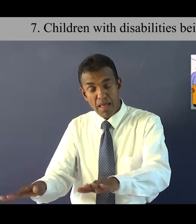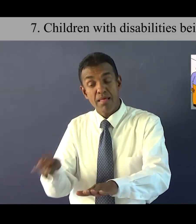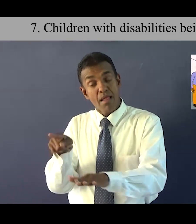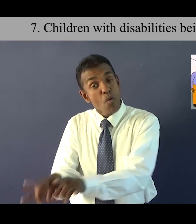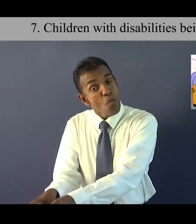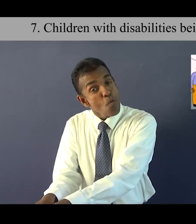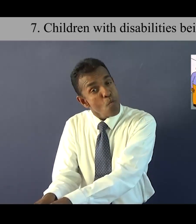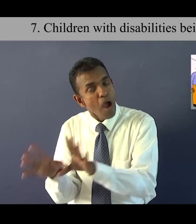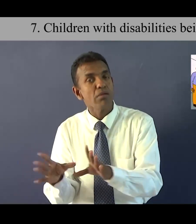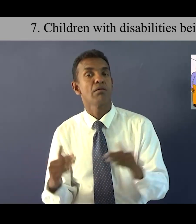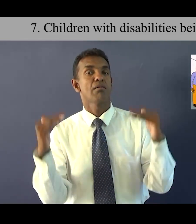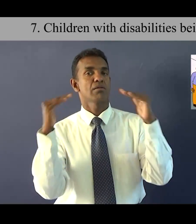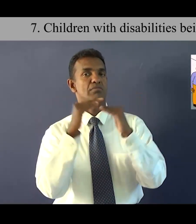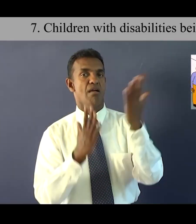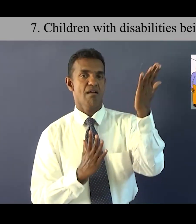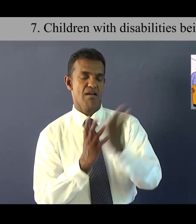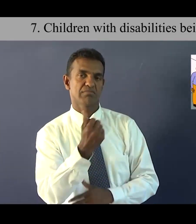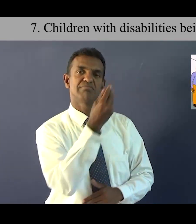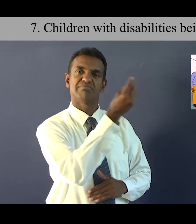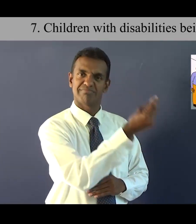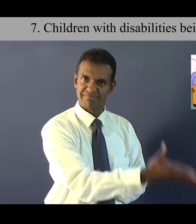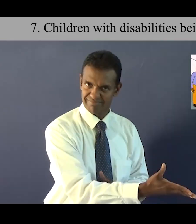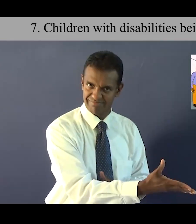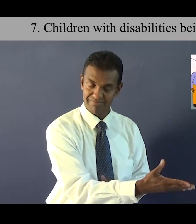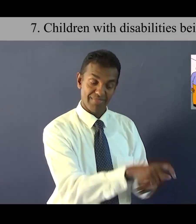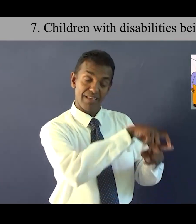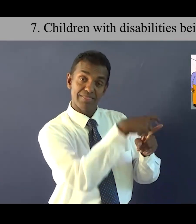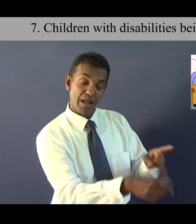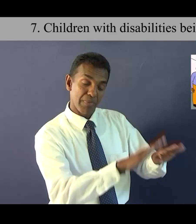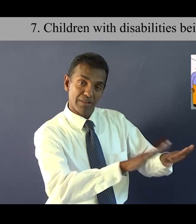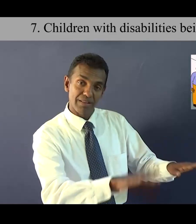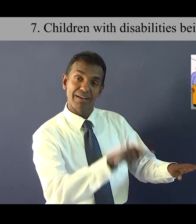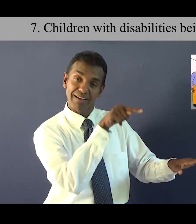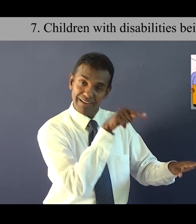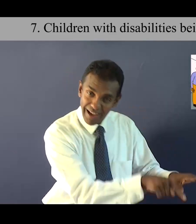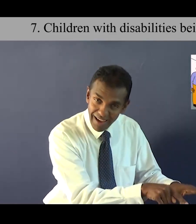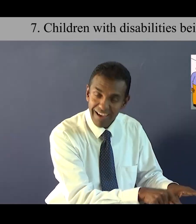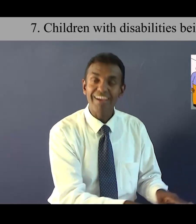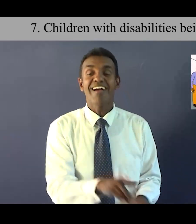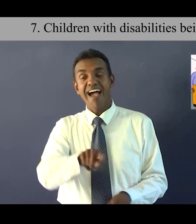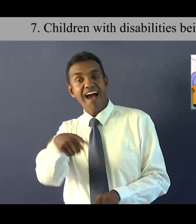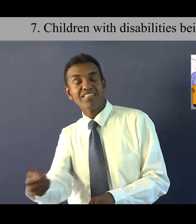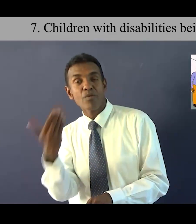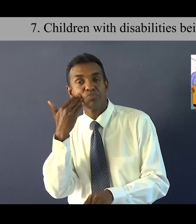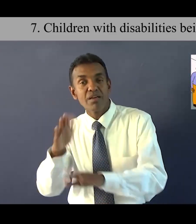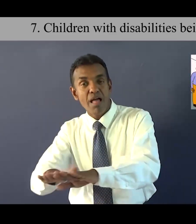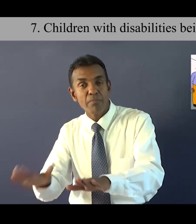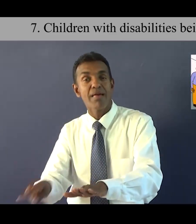with others. What is best for the child will be the most important thing